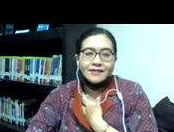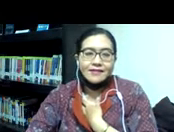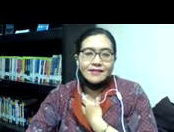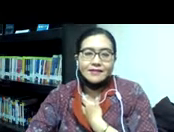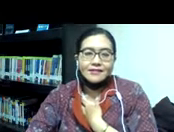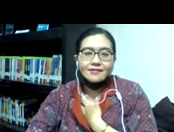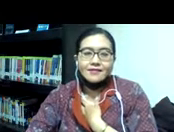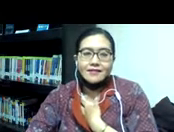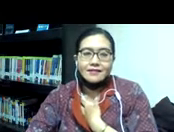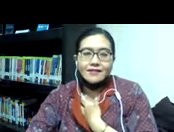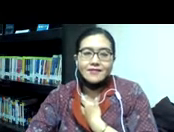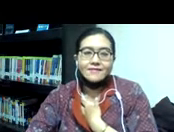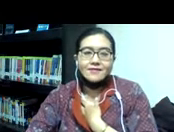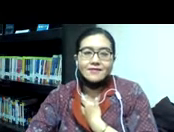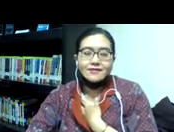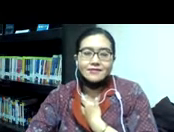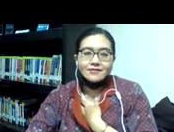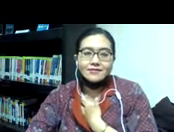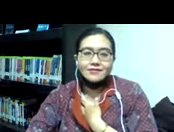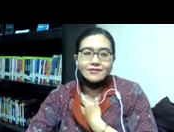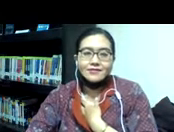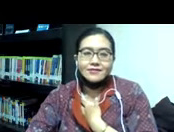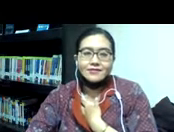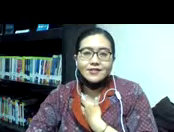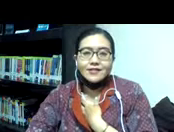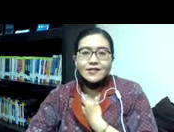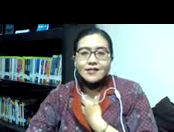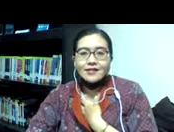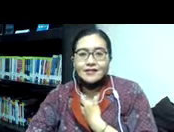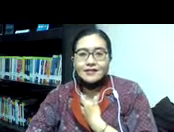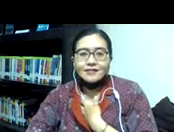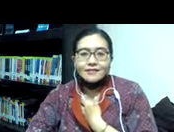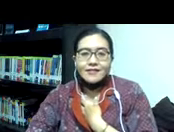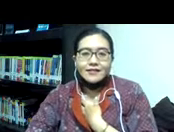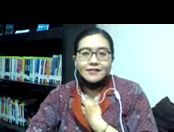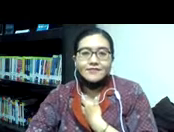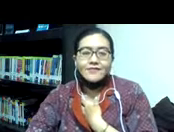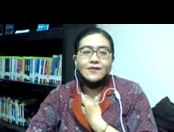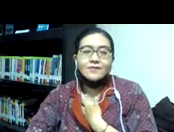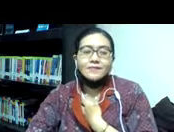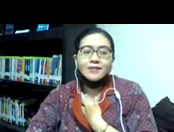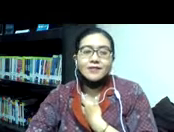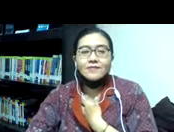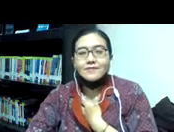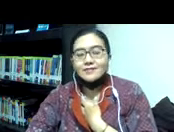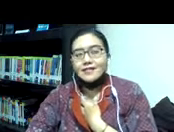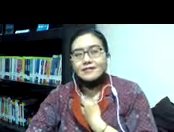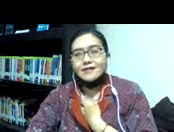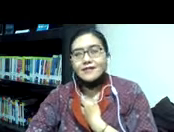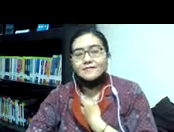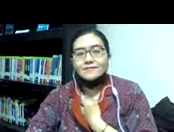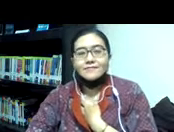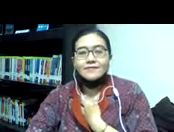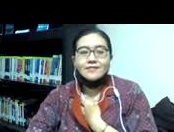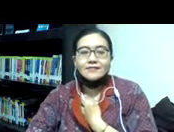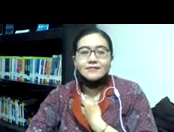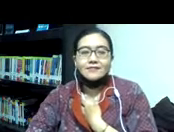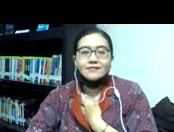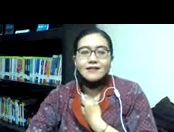So basically, the data of the research is taken from a corpus